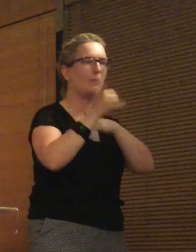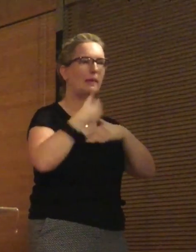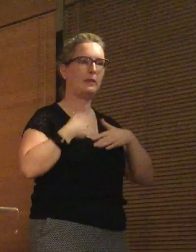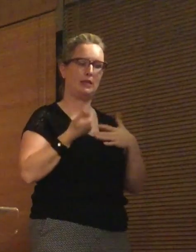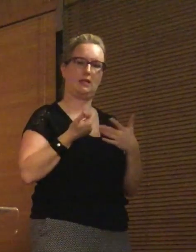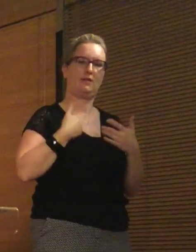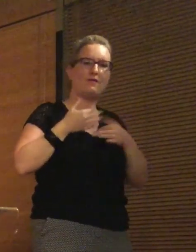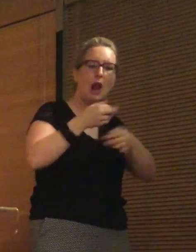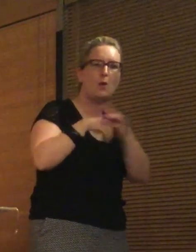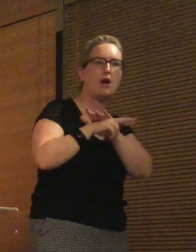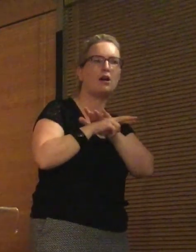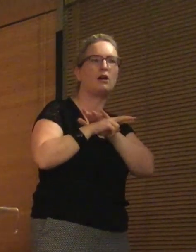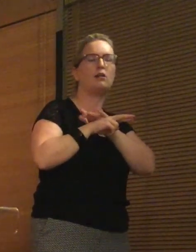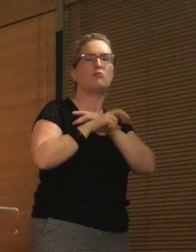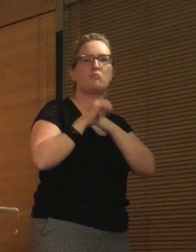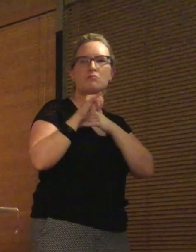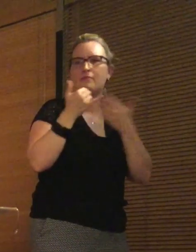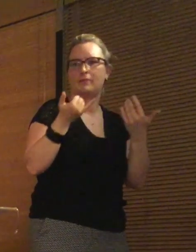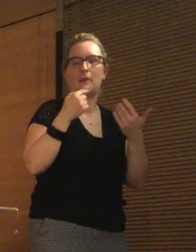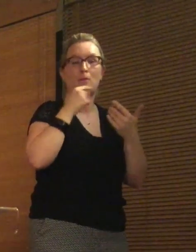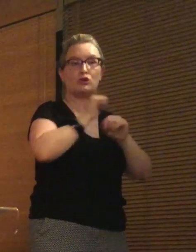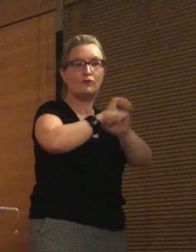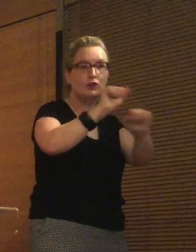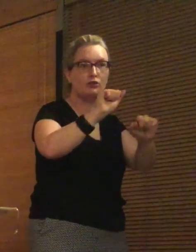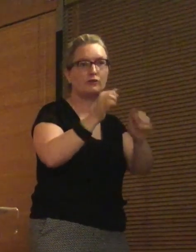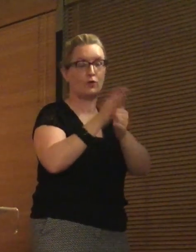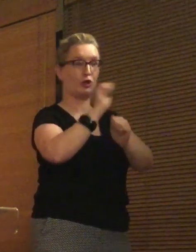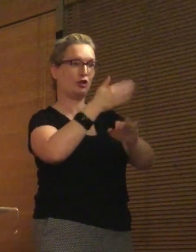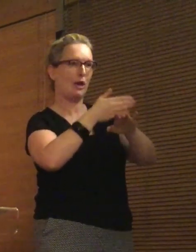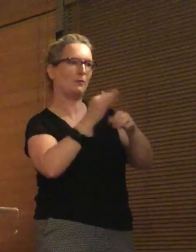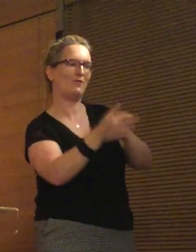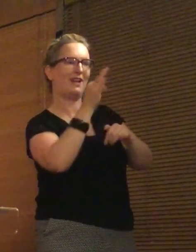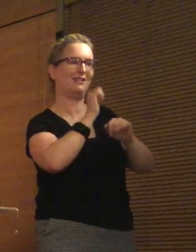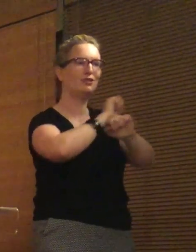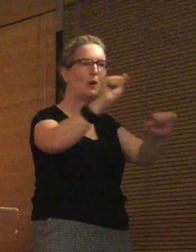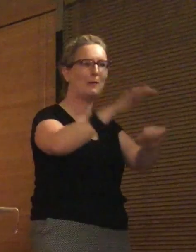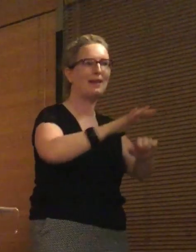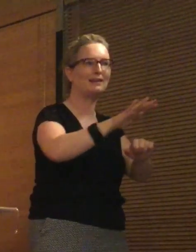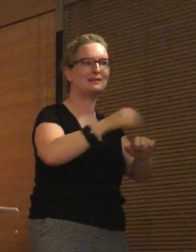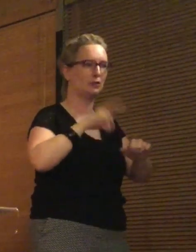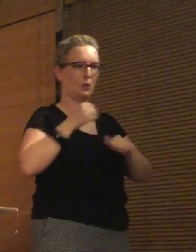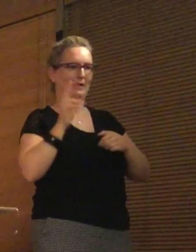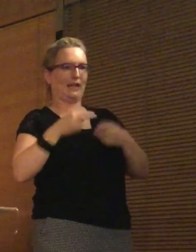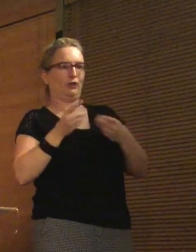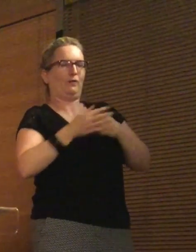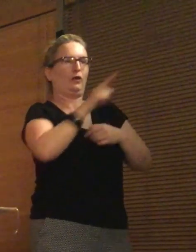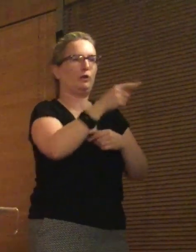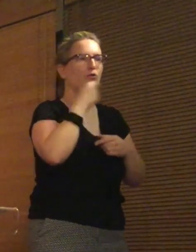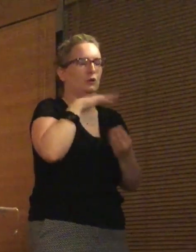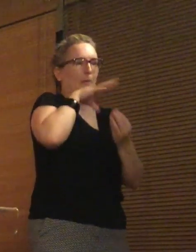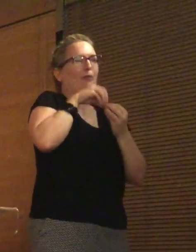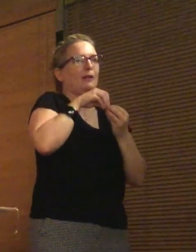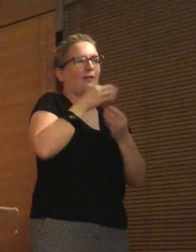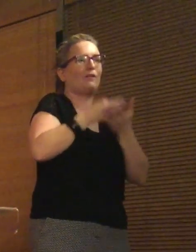humble follower, but there is, and it is for you to find it. No one can find it for you. To sum up in a few